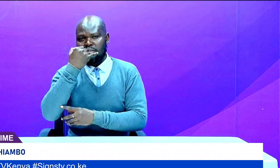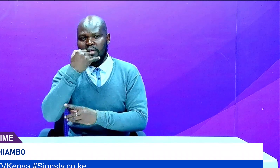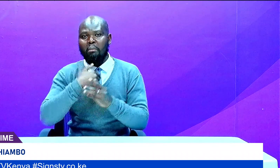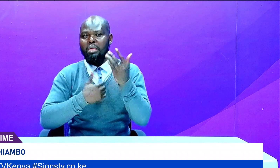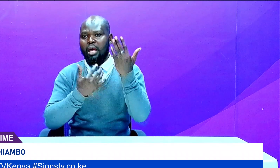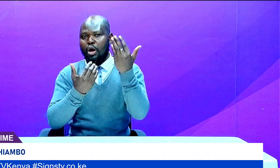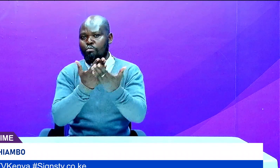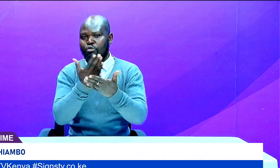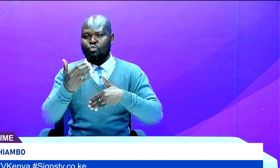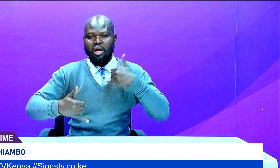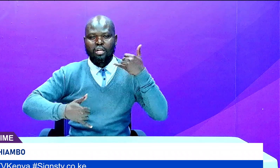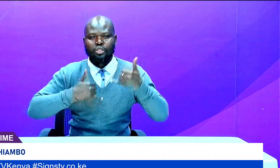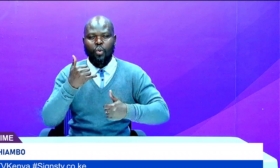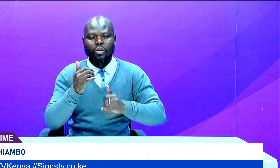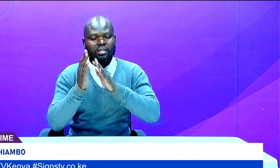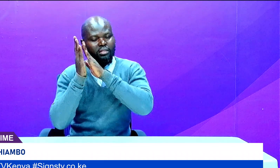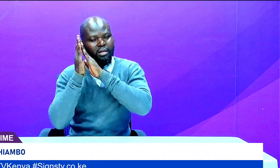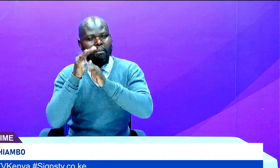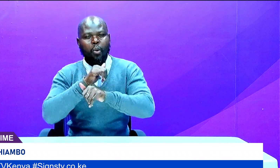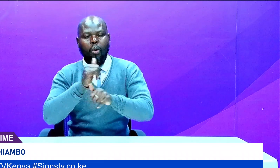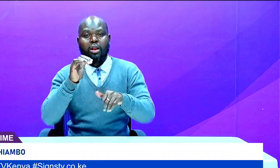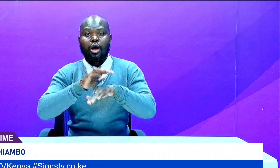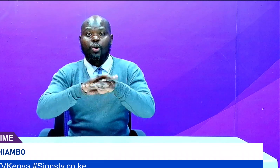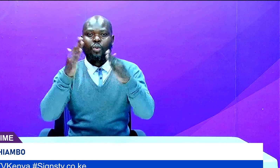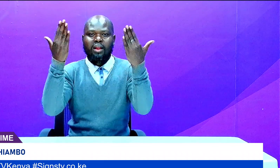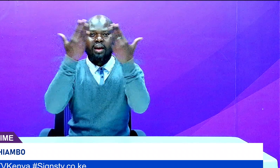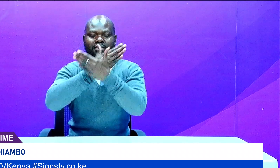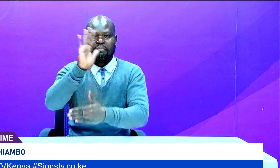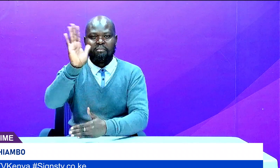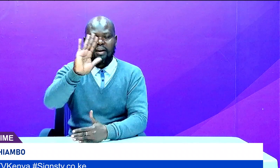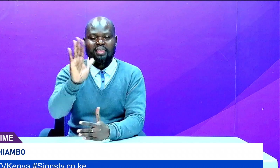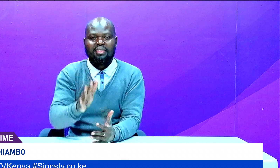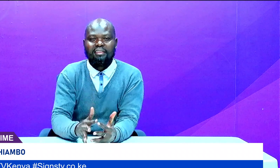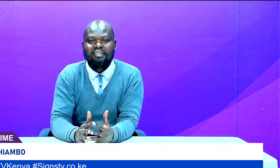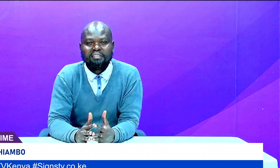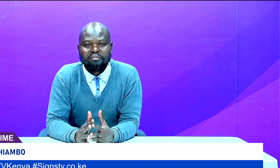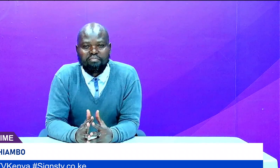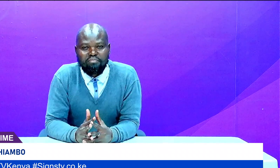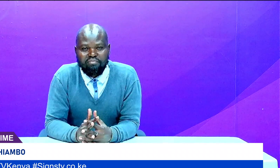Elvis Odhiambo, and my sign language interpreter doing